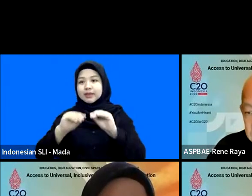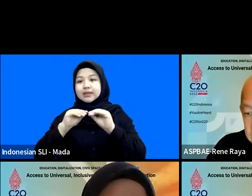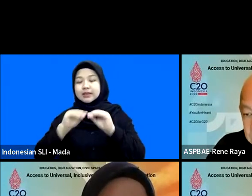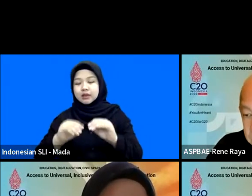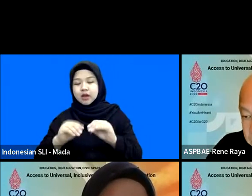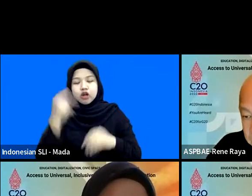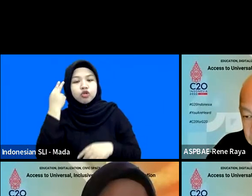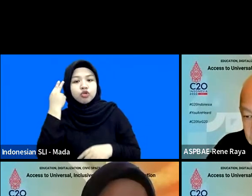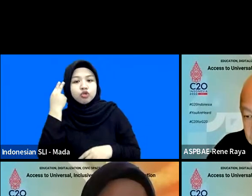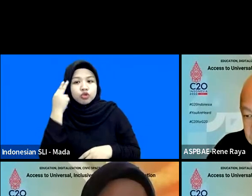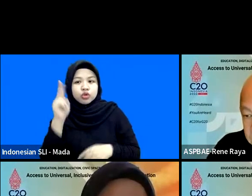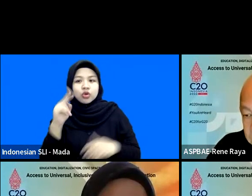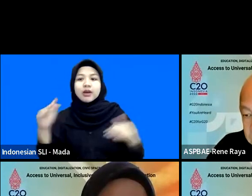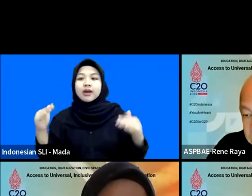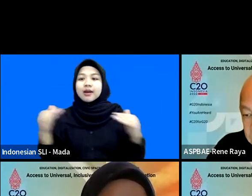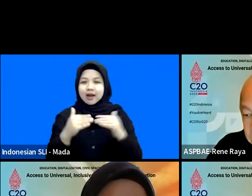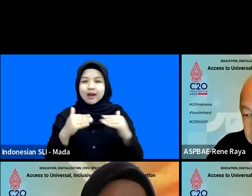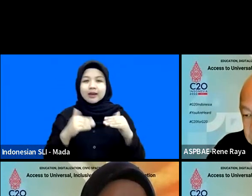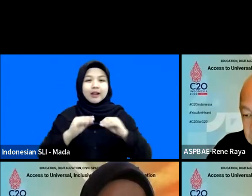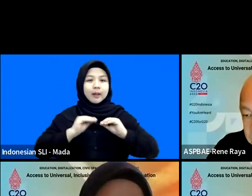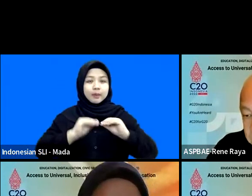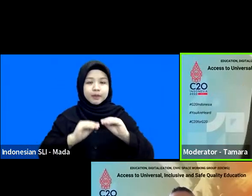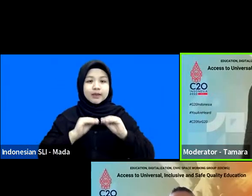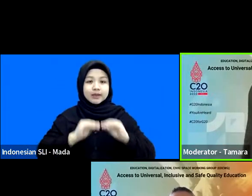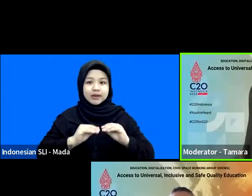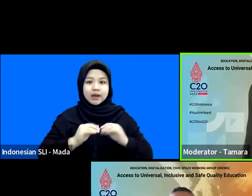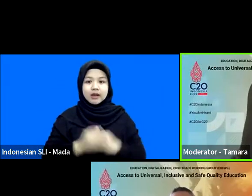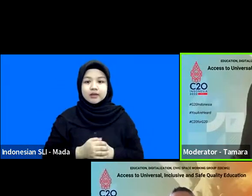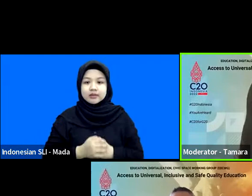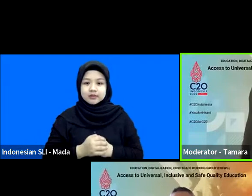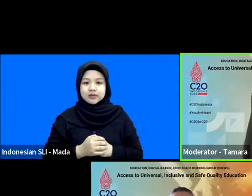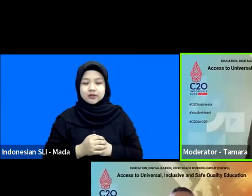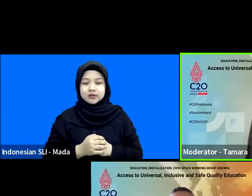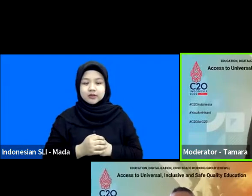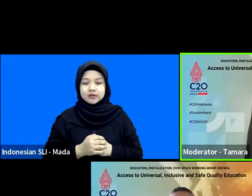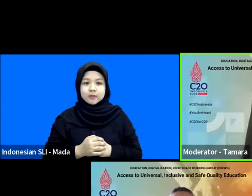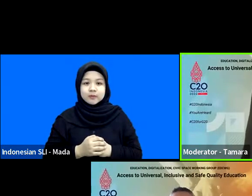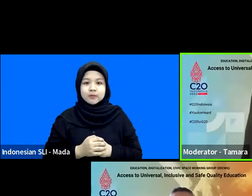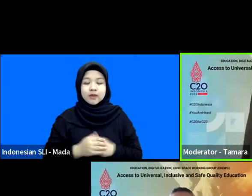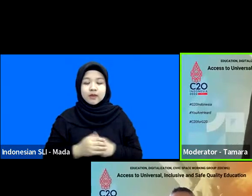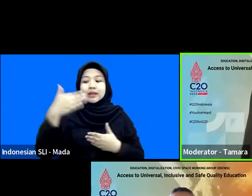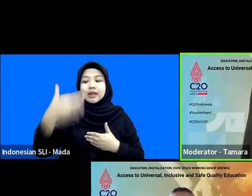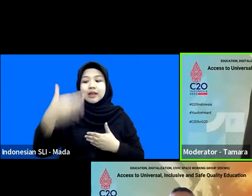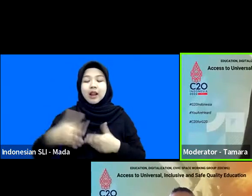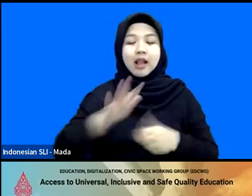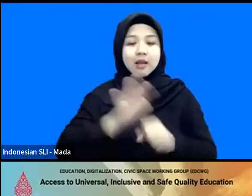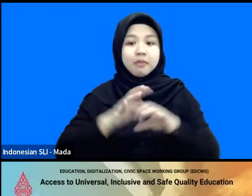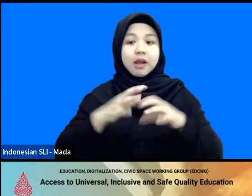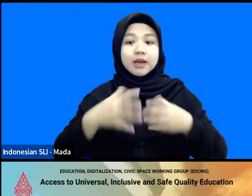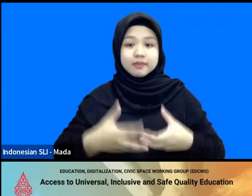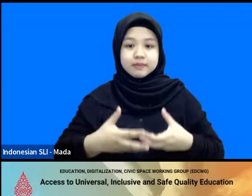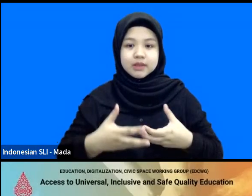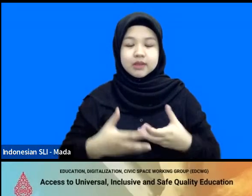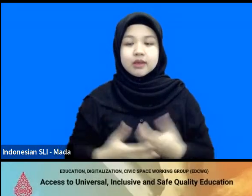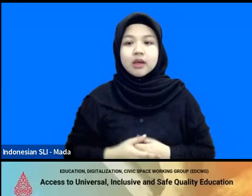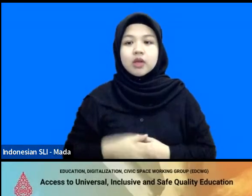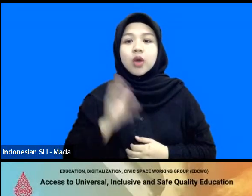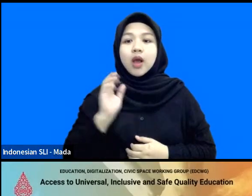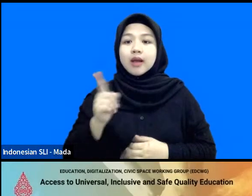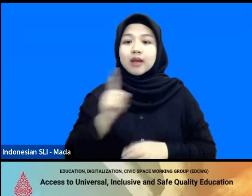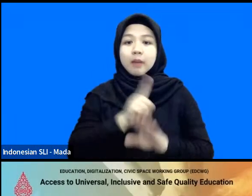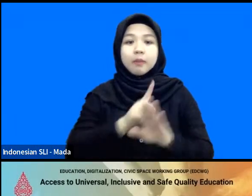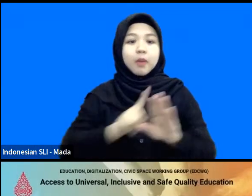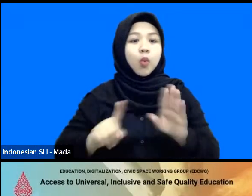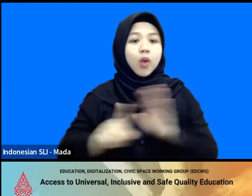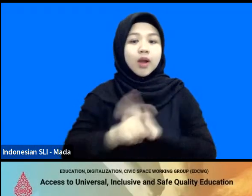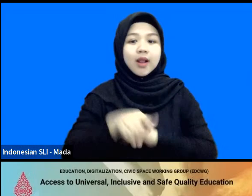the post-COVID-19 world. And then the discussion followed by our youth representative here, Putri Gayatri. Putri shared her